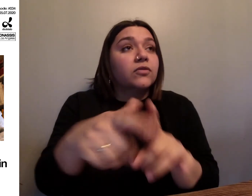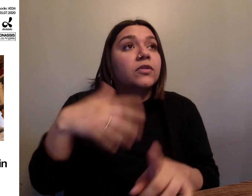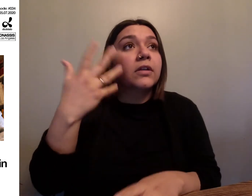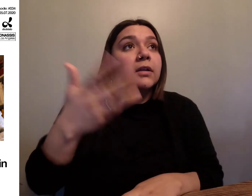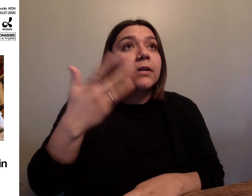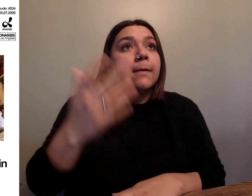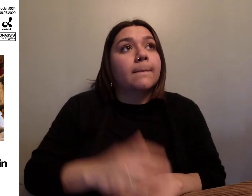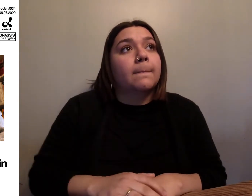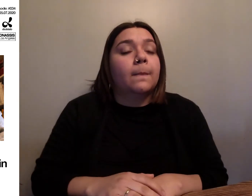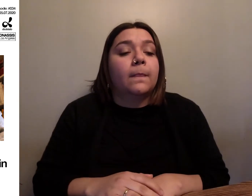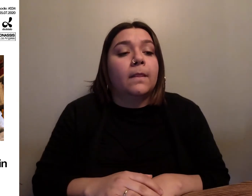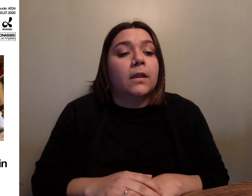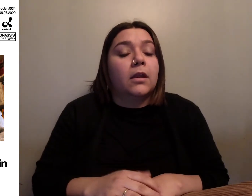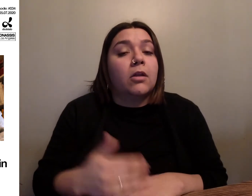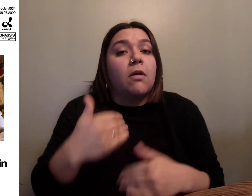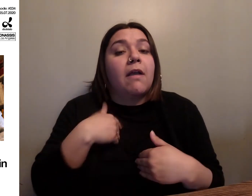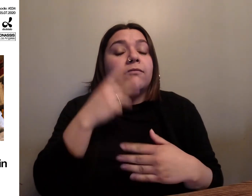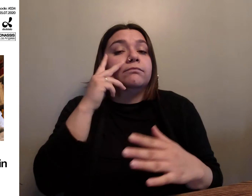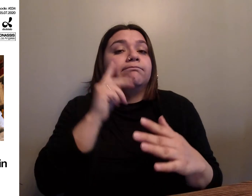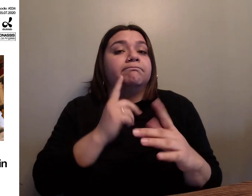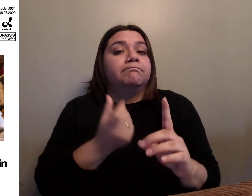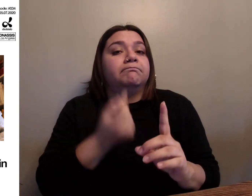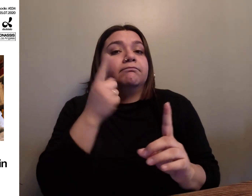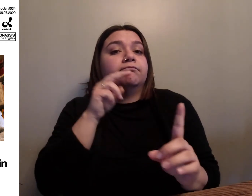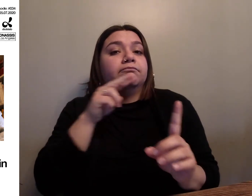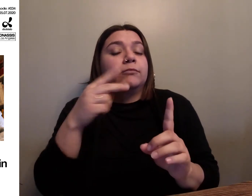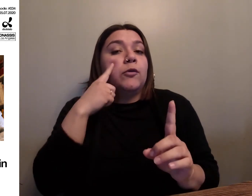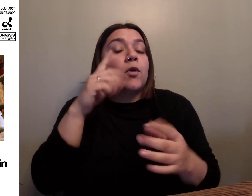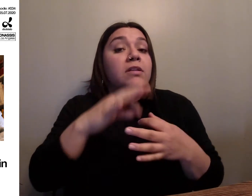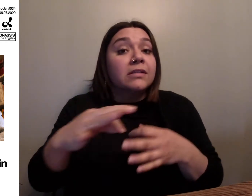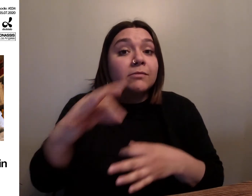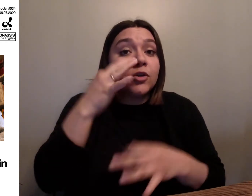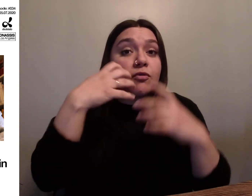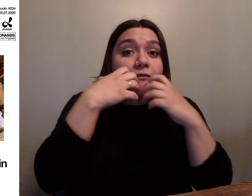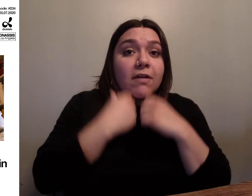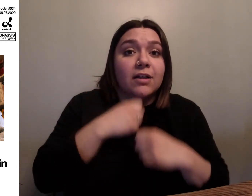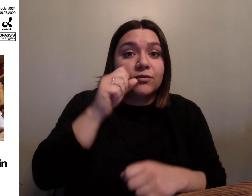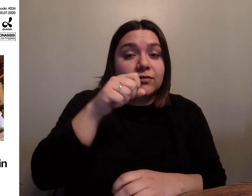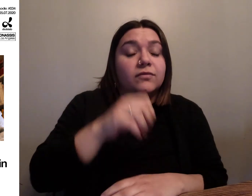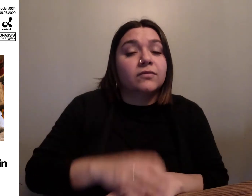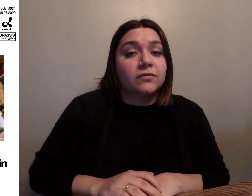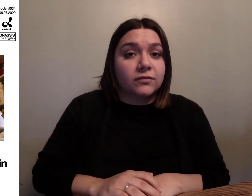perhaps have insight into spiritual values.